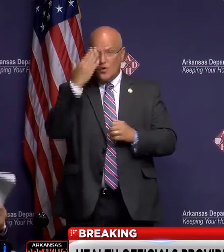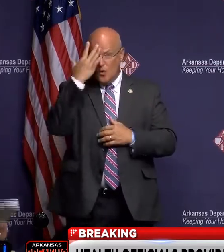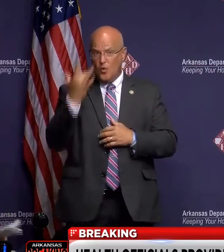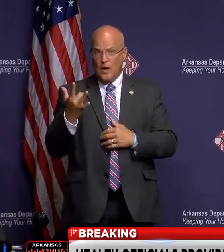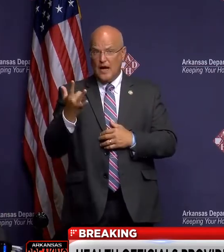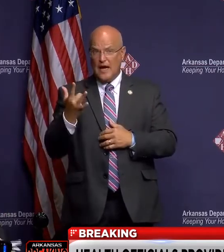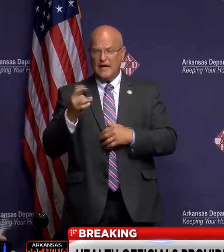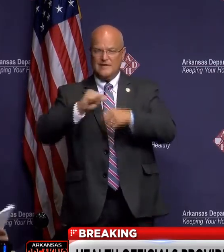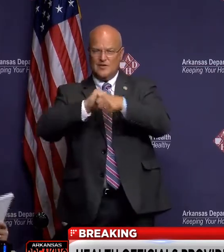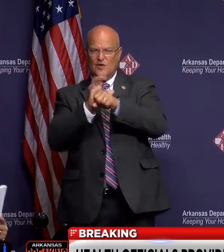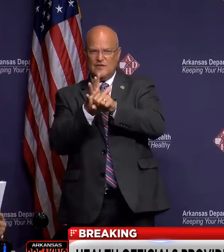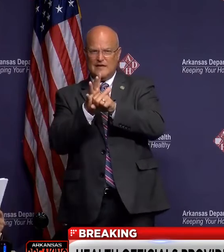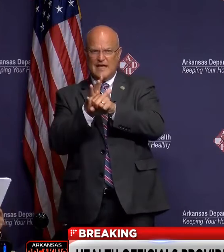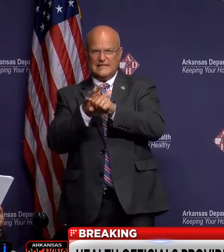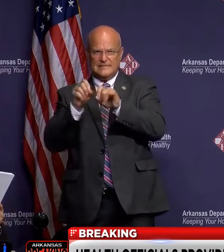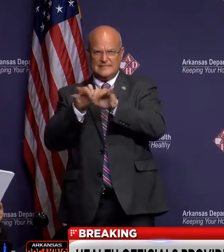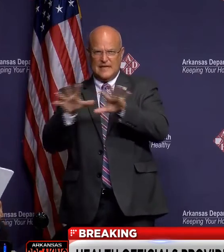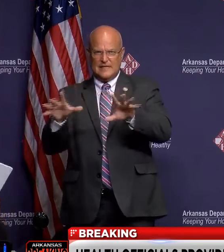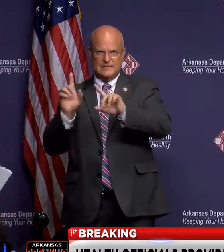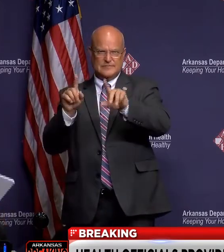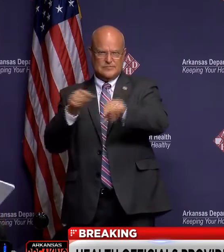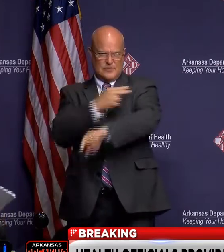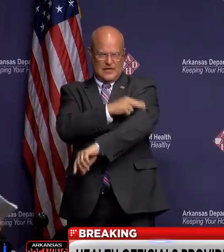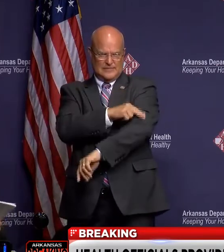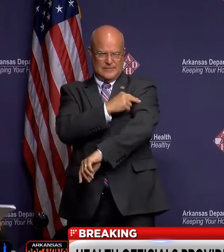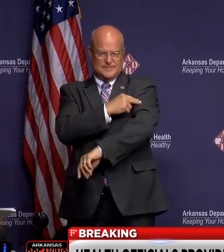because of the COVID-19 pandemic.